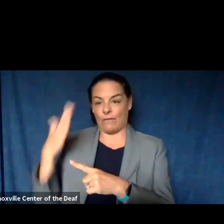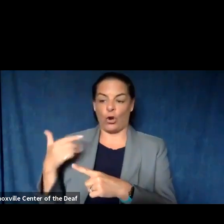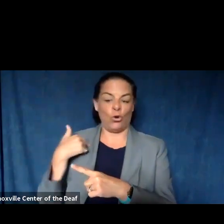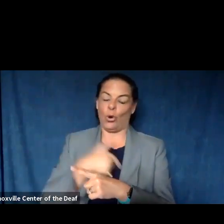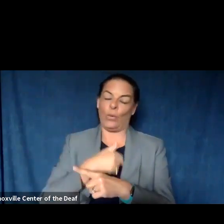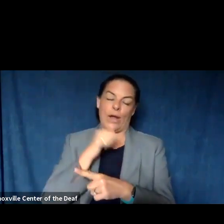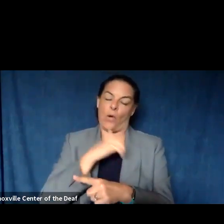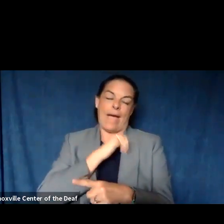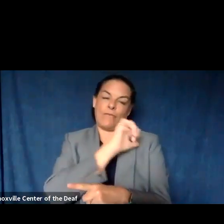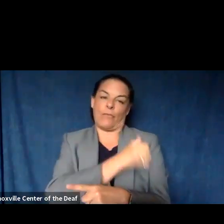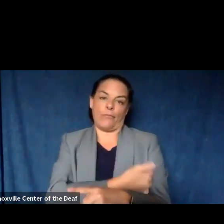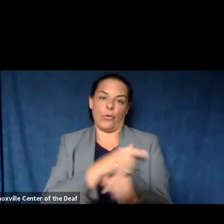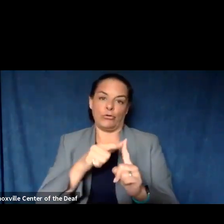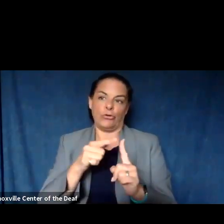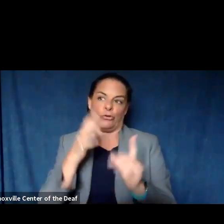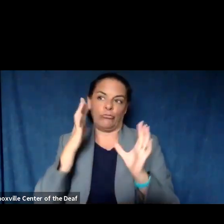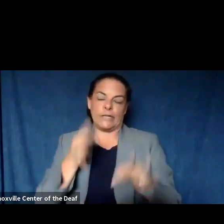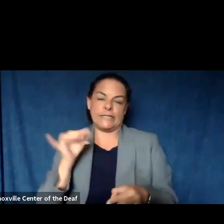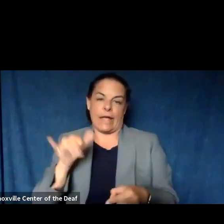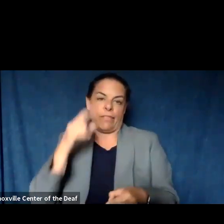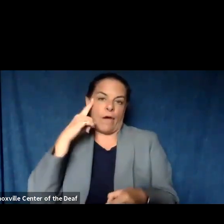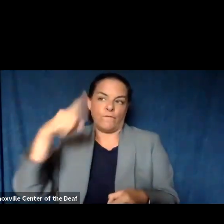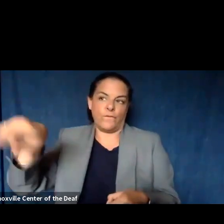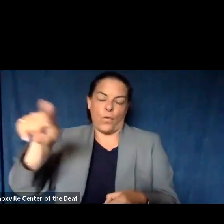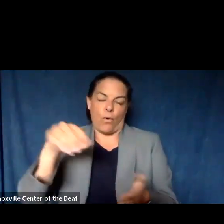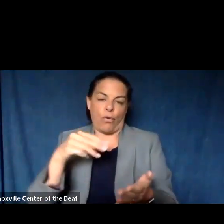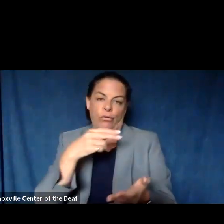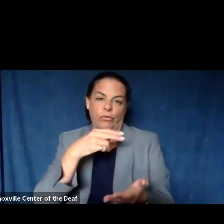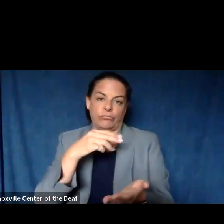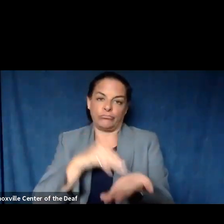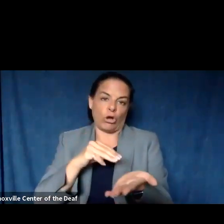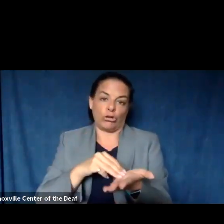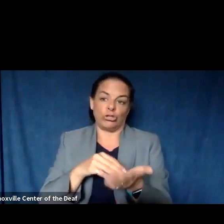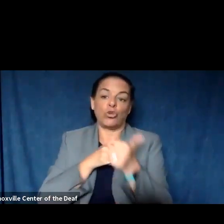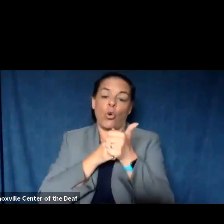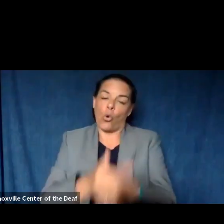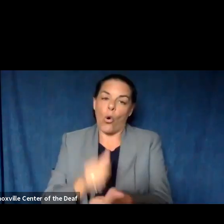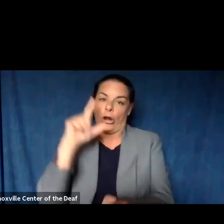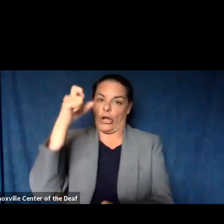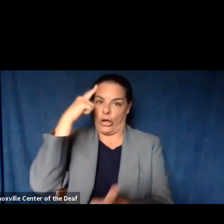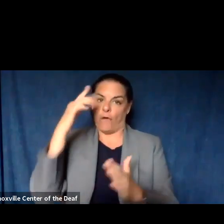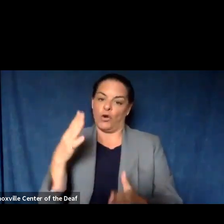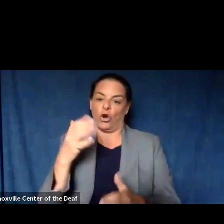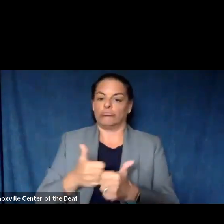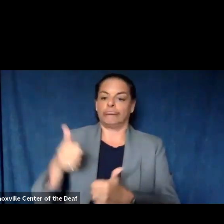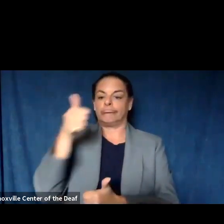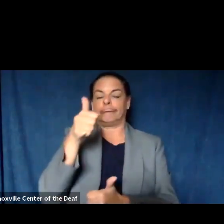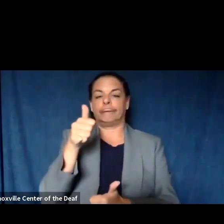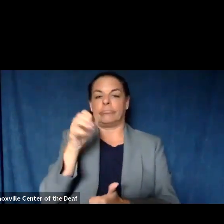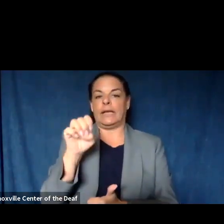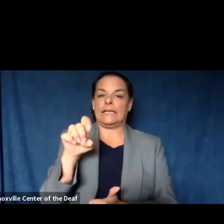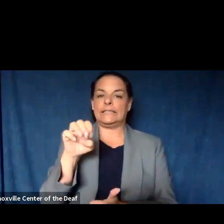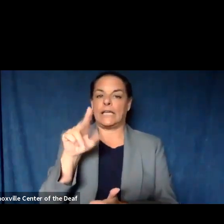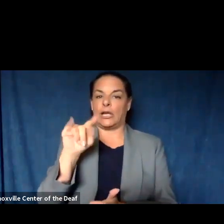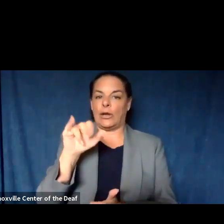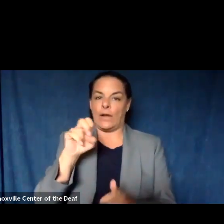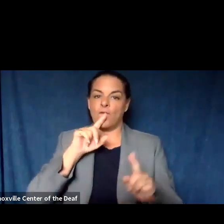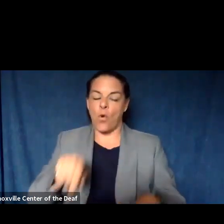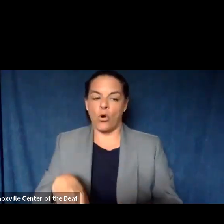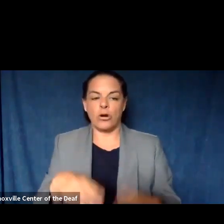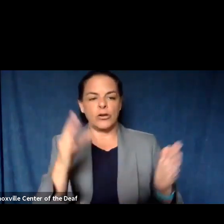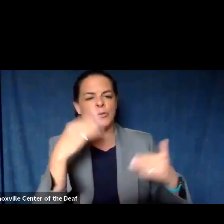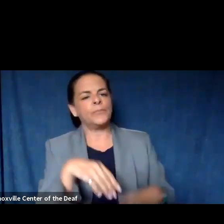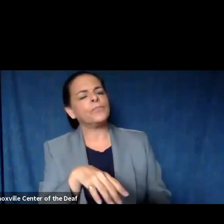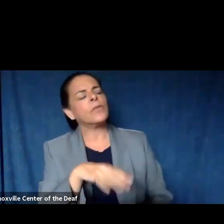medical partners according to his executive orders. Also from Megan with WVLT, did the federal officials who are